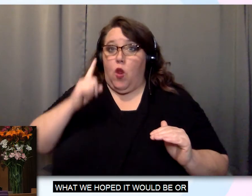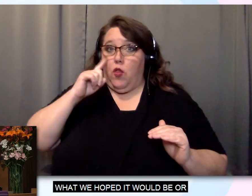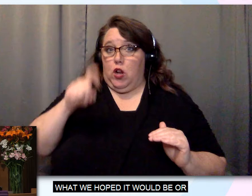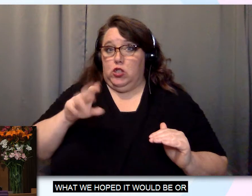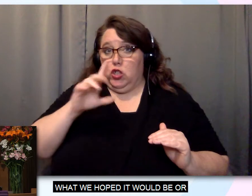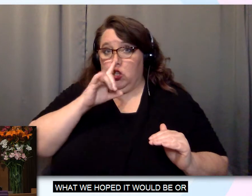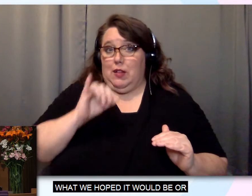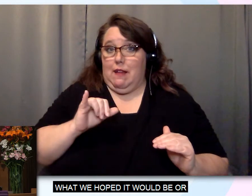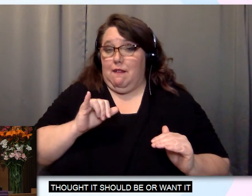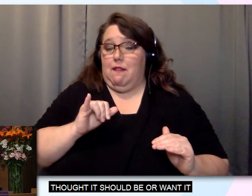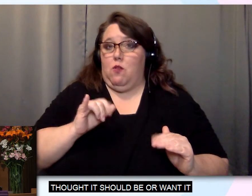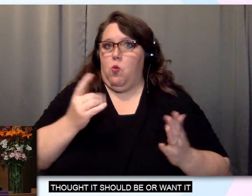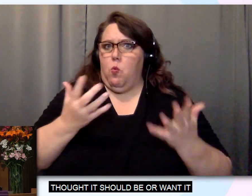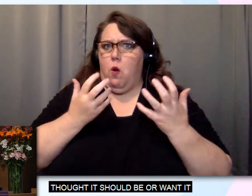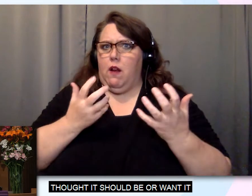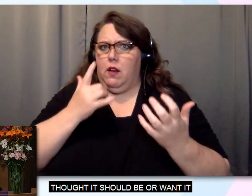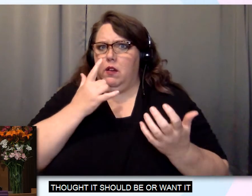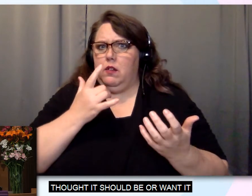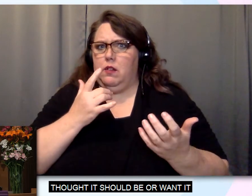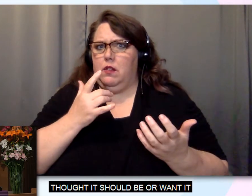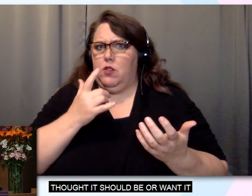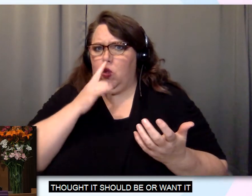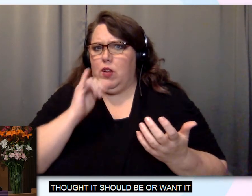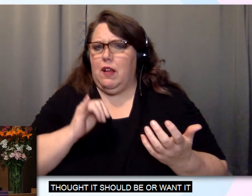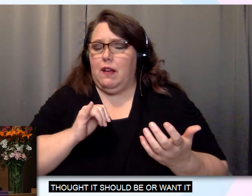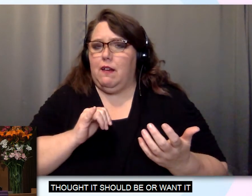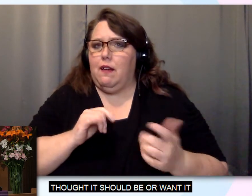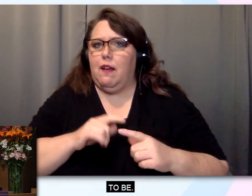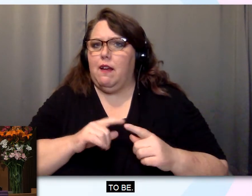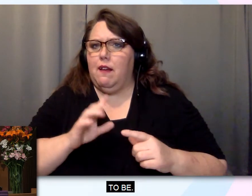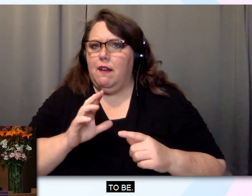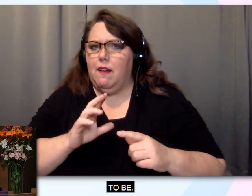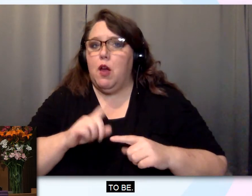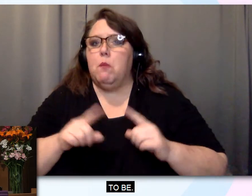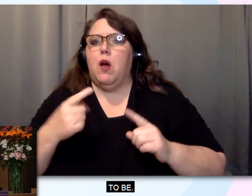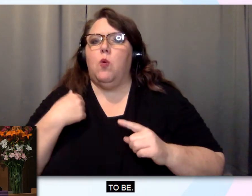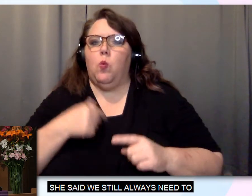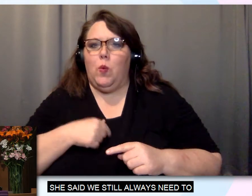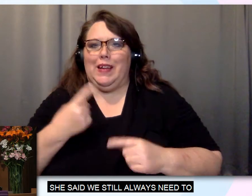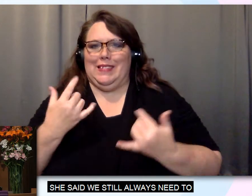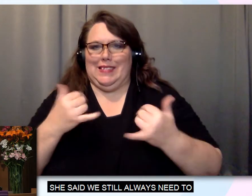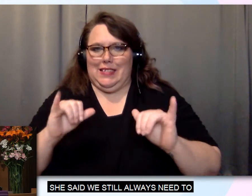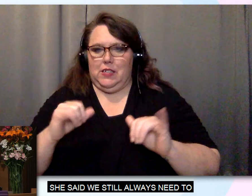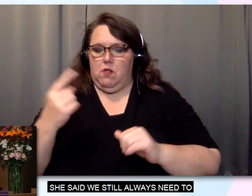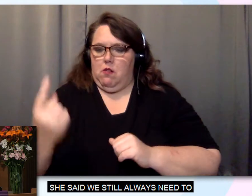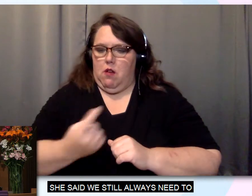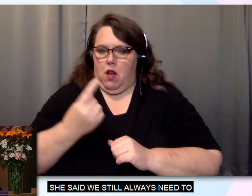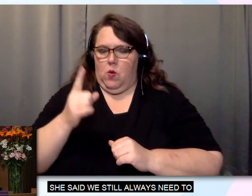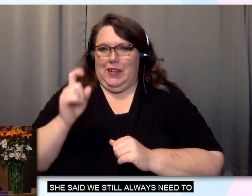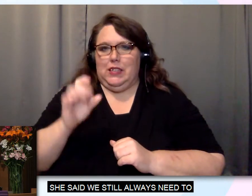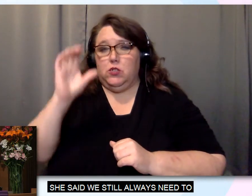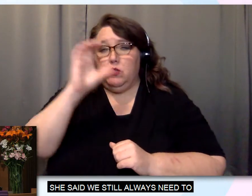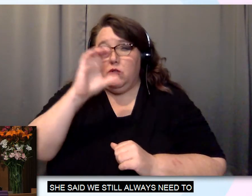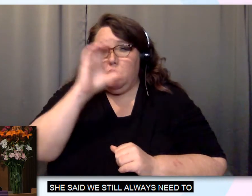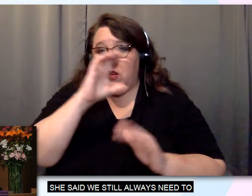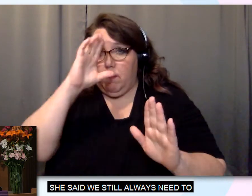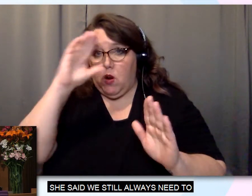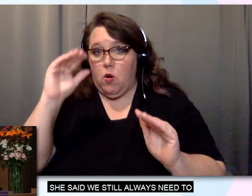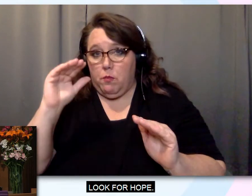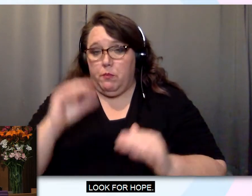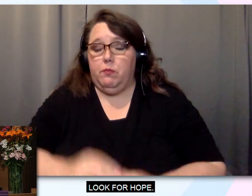it would be, or thought it should be, or wanted it to be." But she said, "We still always need to look for